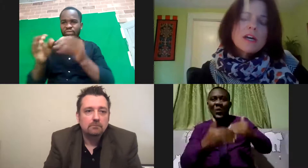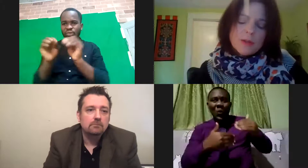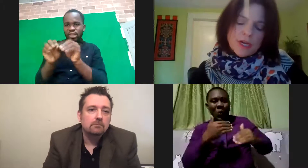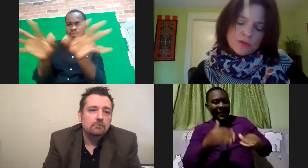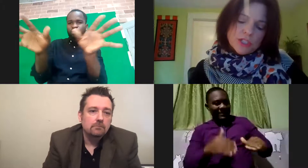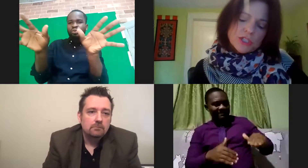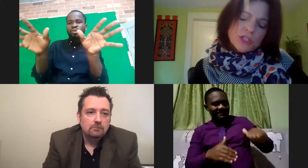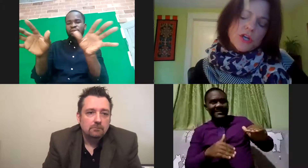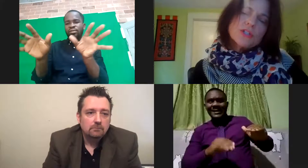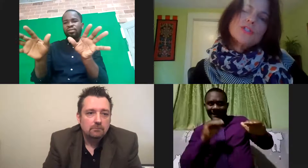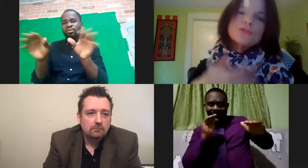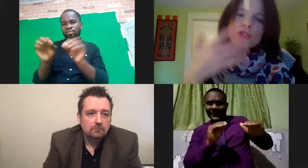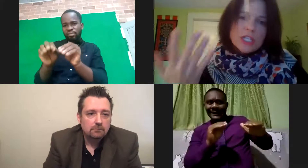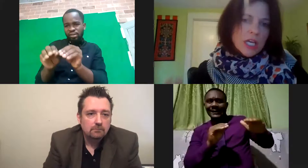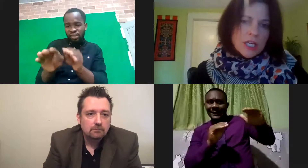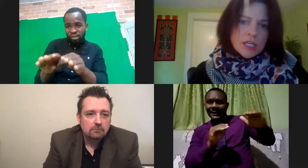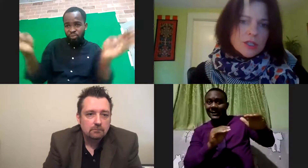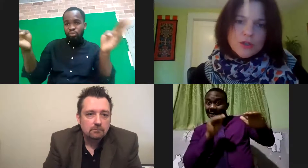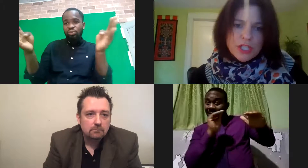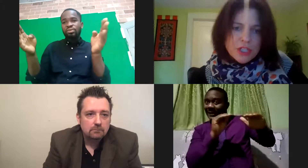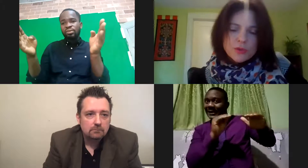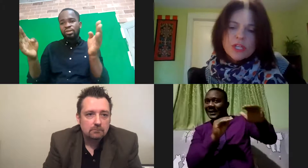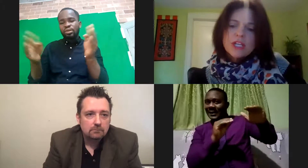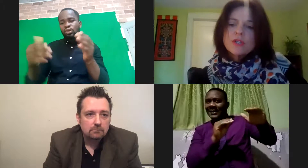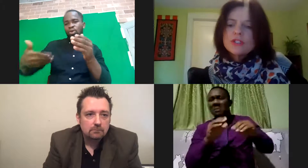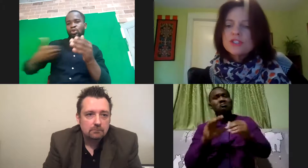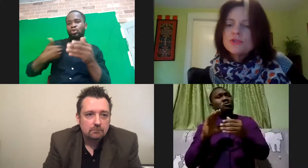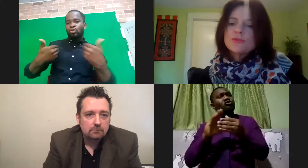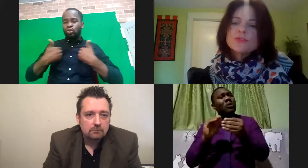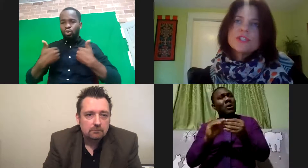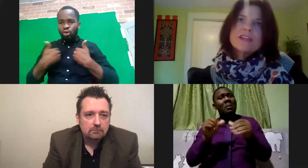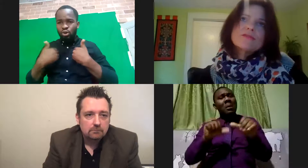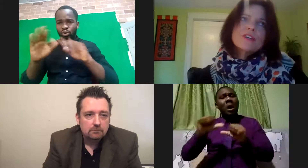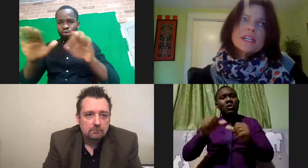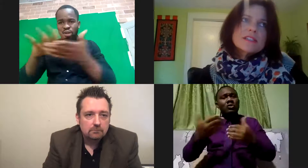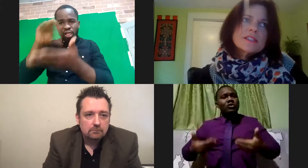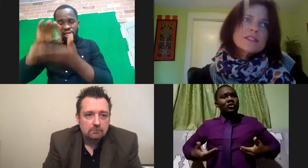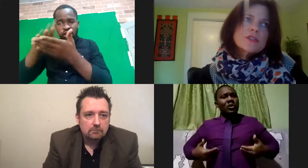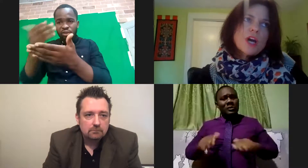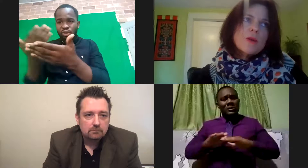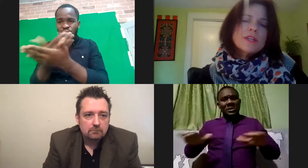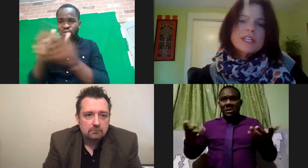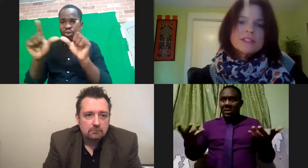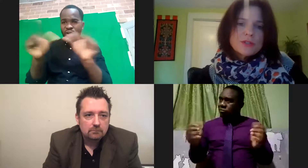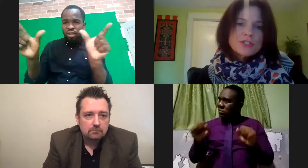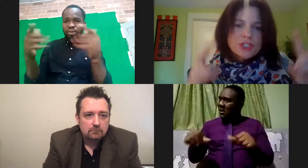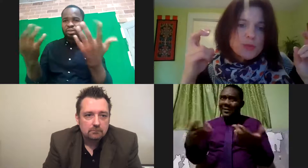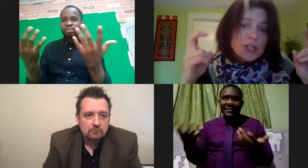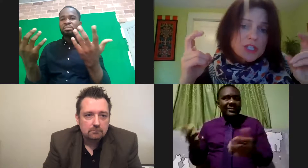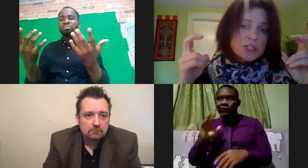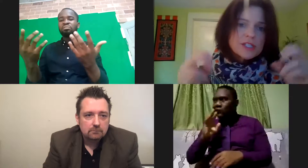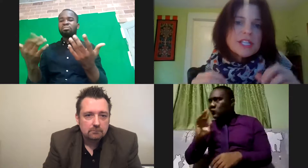when they talk about young children learning a new language, use that phrase that's so common that they're